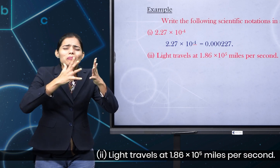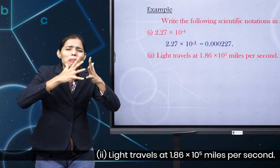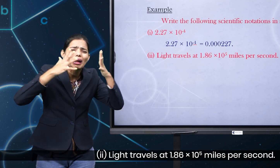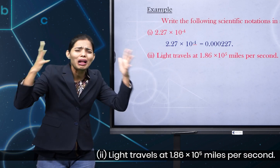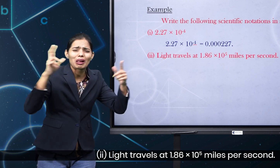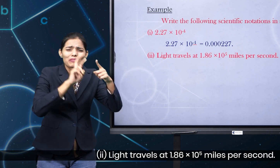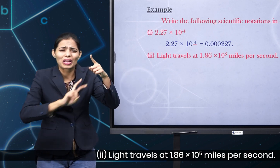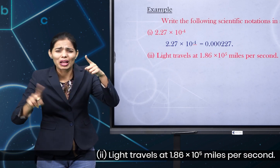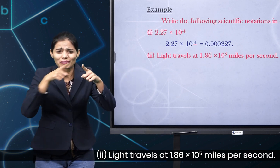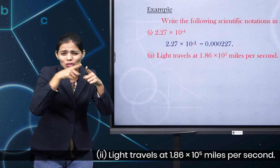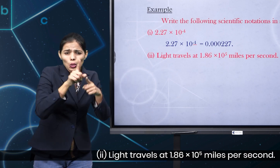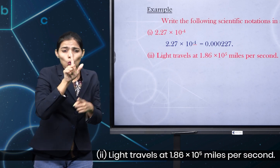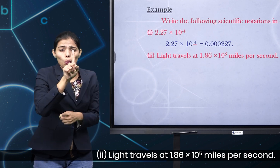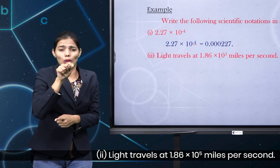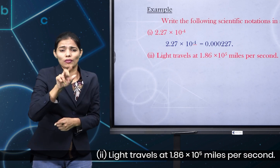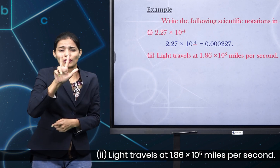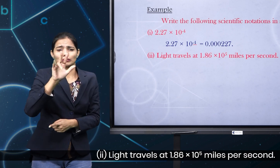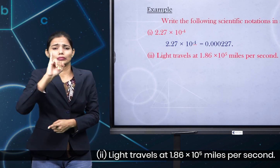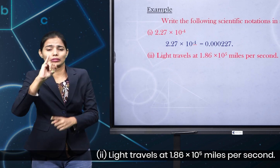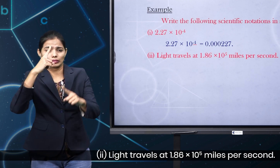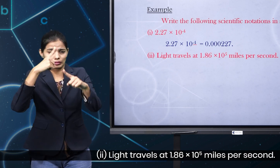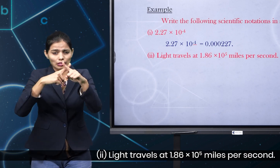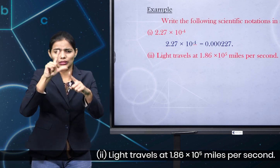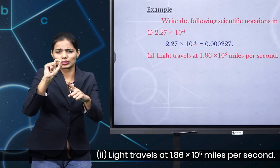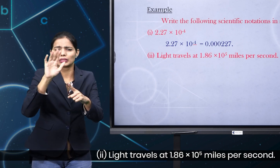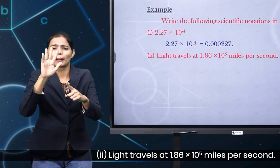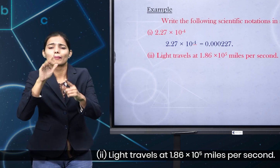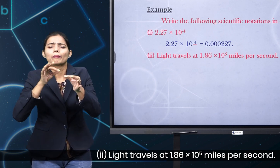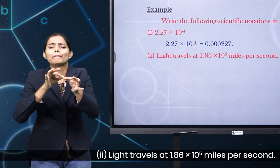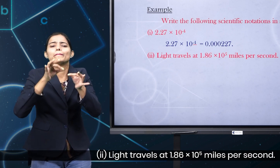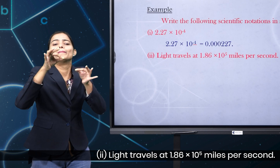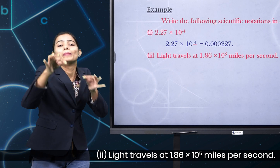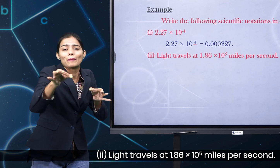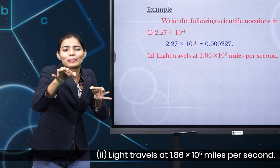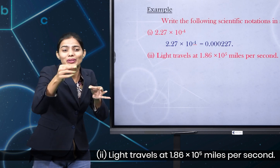Light travels at 1.86 into 10 power 5 miles per second.